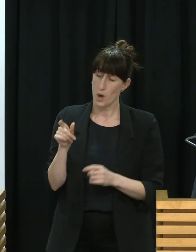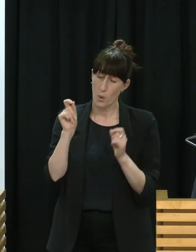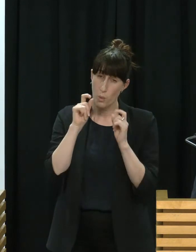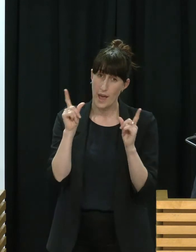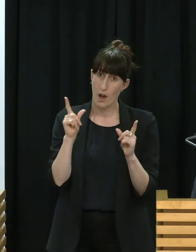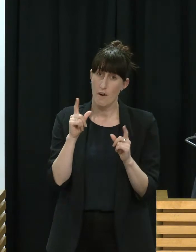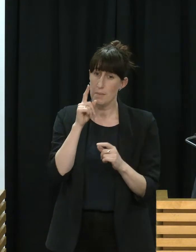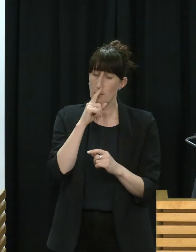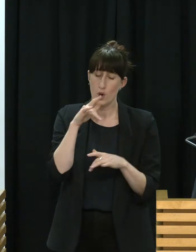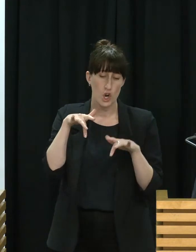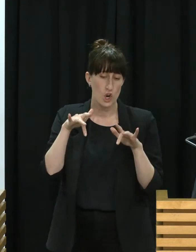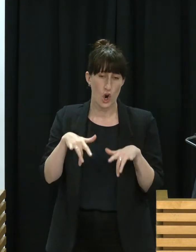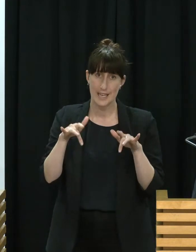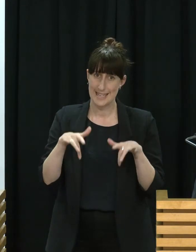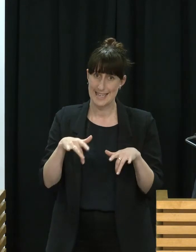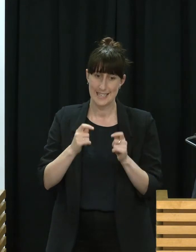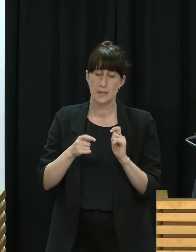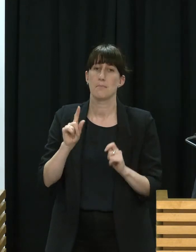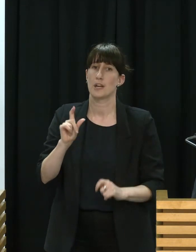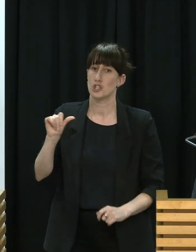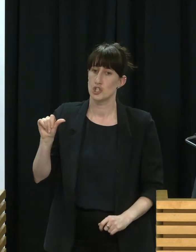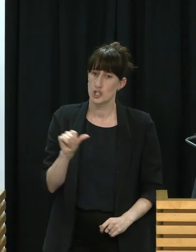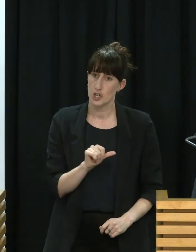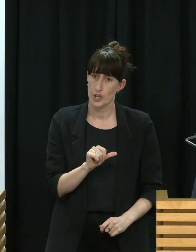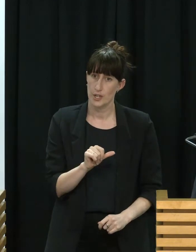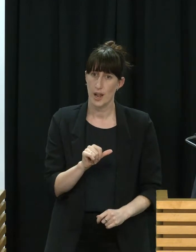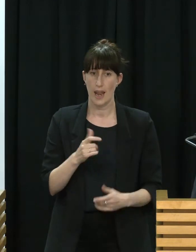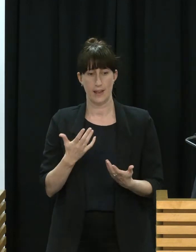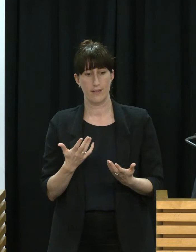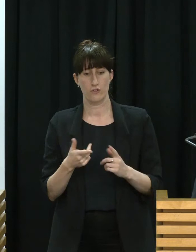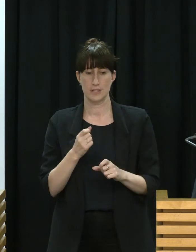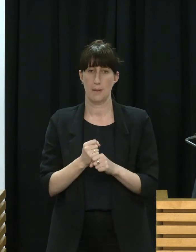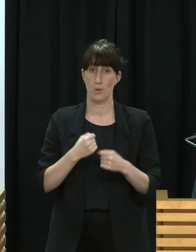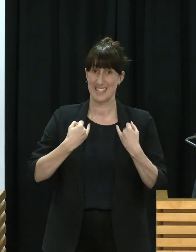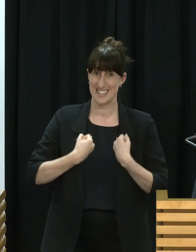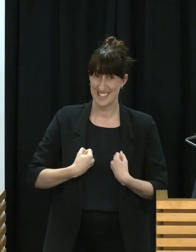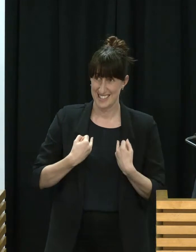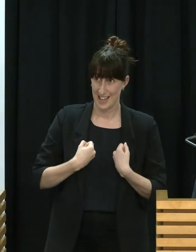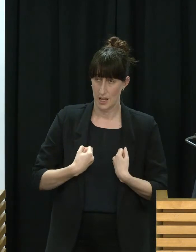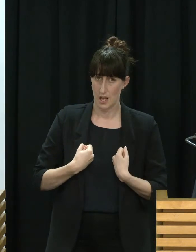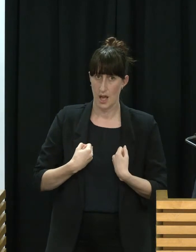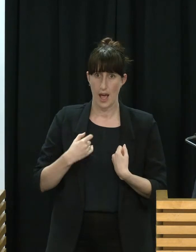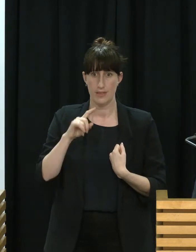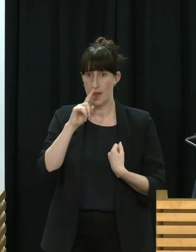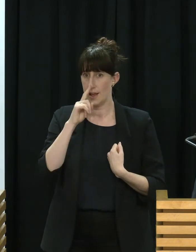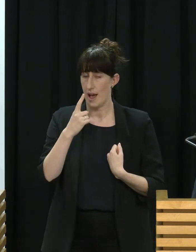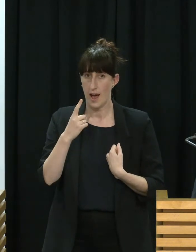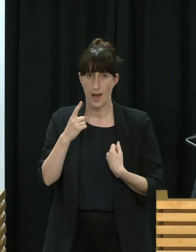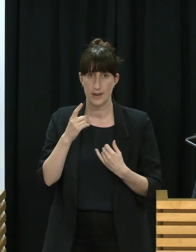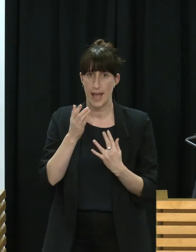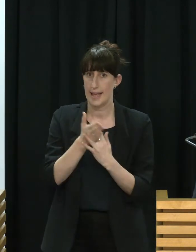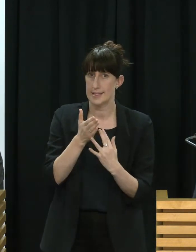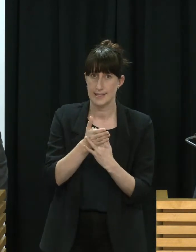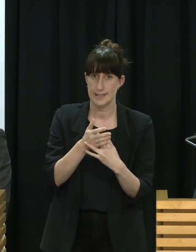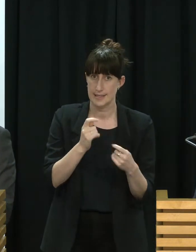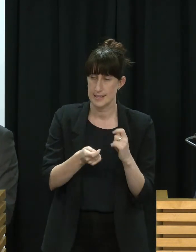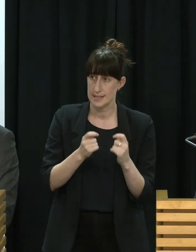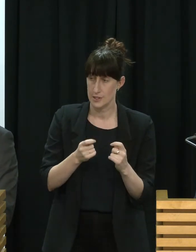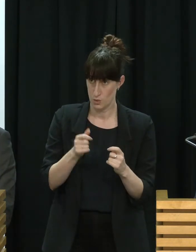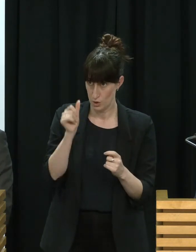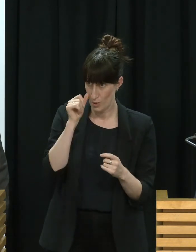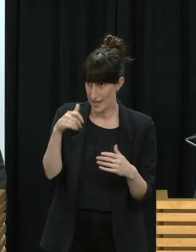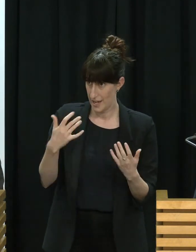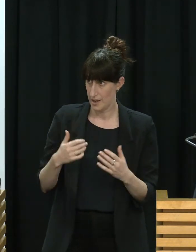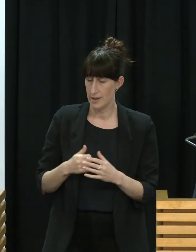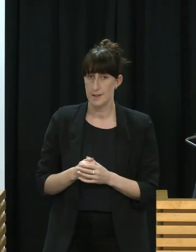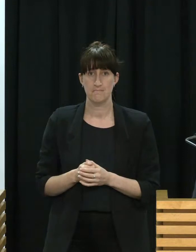And would you like to be the prioritisation of anyone who actually has COVID symptoms rather than just in a location of interest? Look, the testing teams are doing an